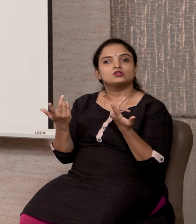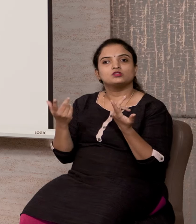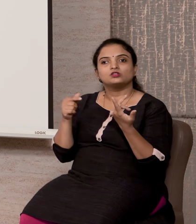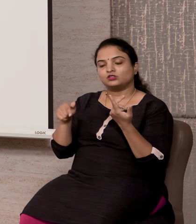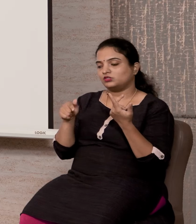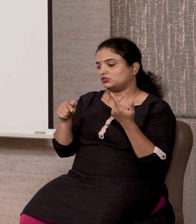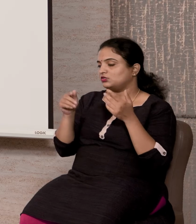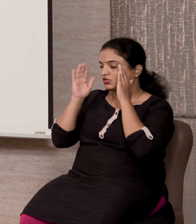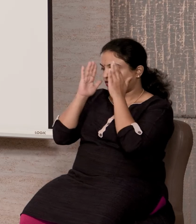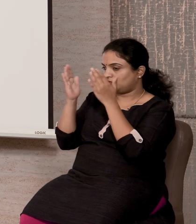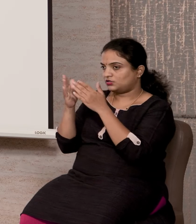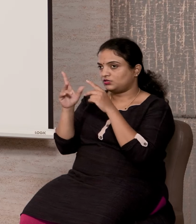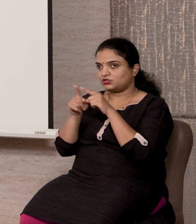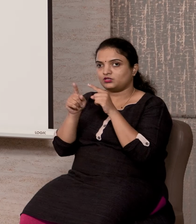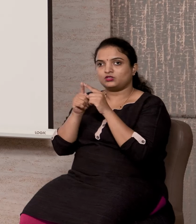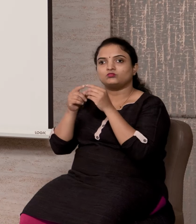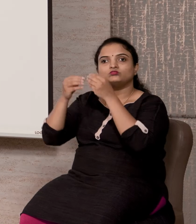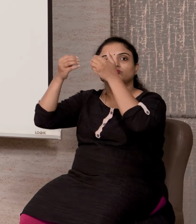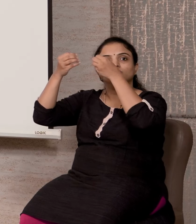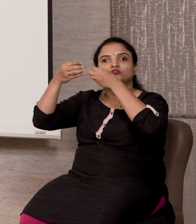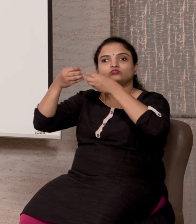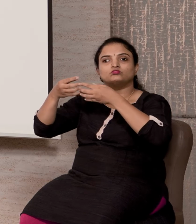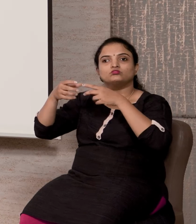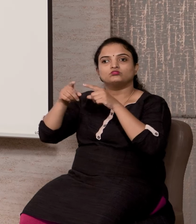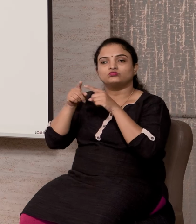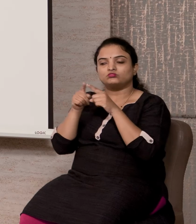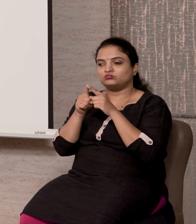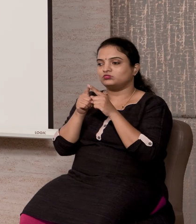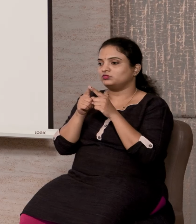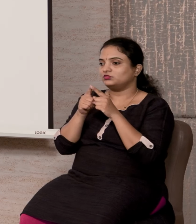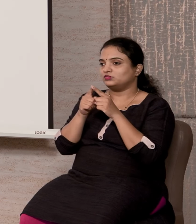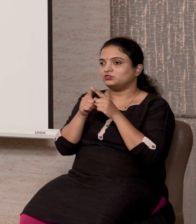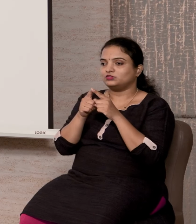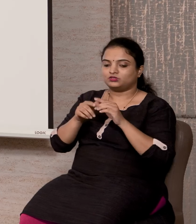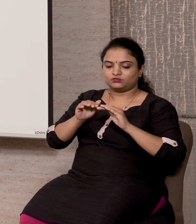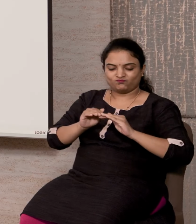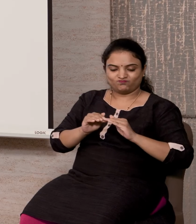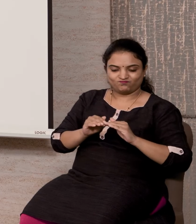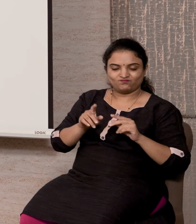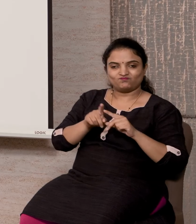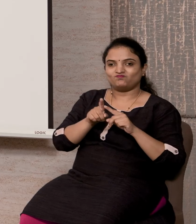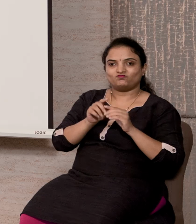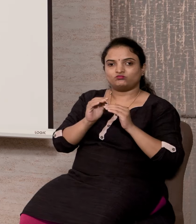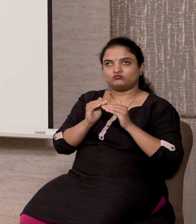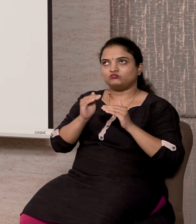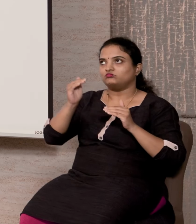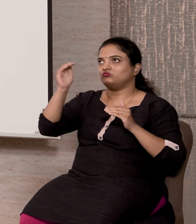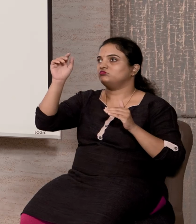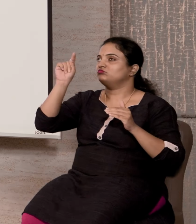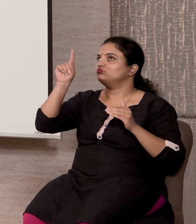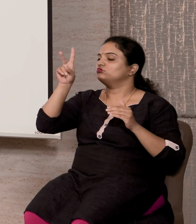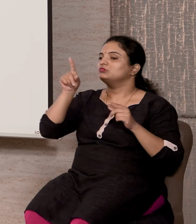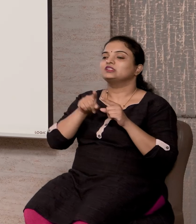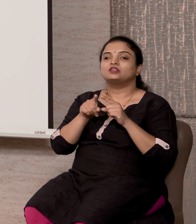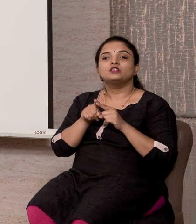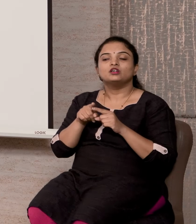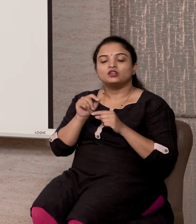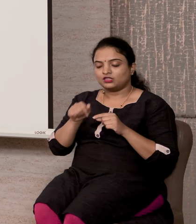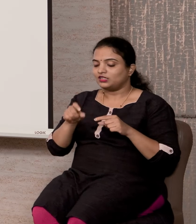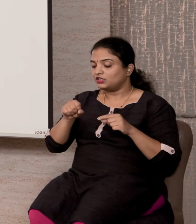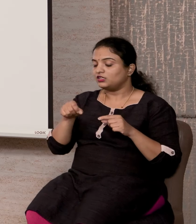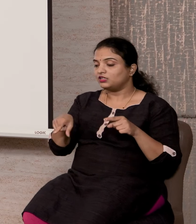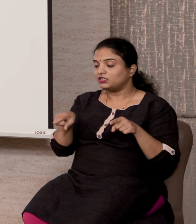the problem is slowly trickling down to a kindergarten to 12th standard level, right? So the exact same thing that Rakesh told, like we're bringing kids and all